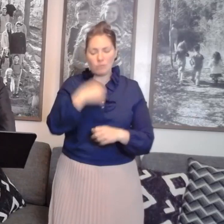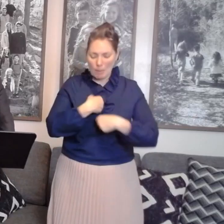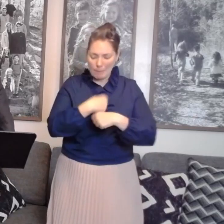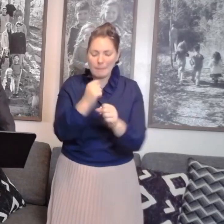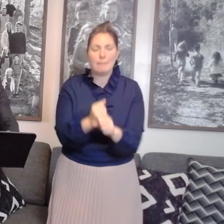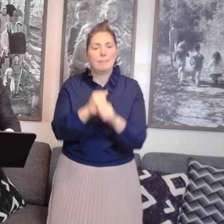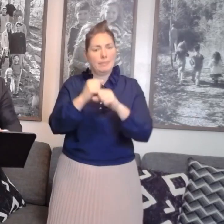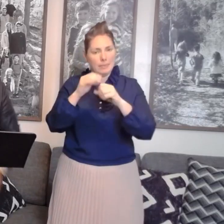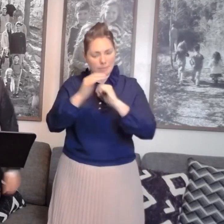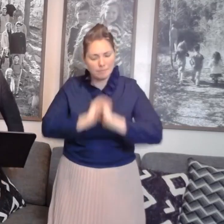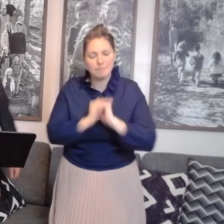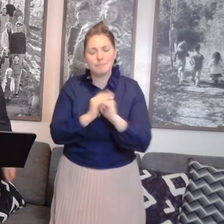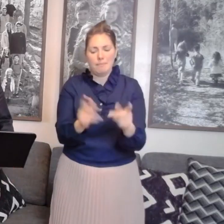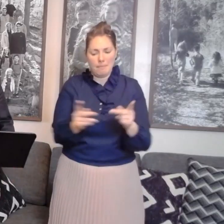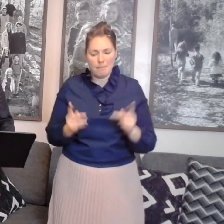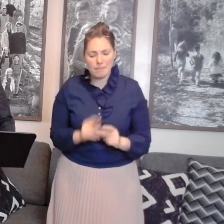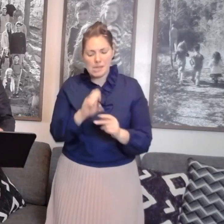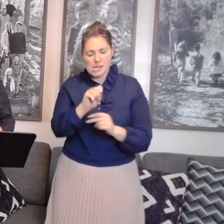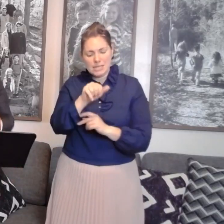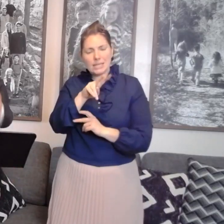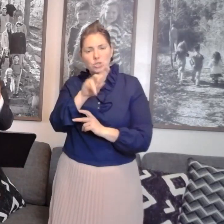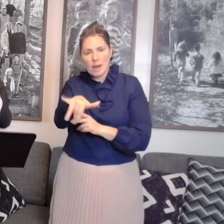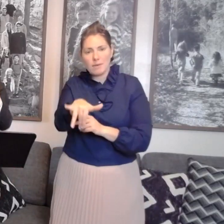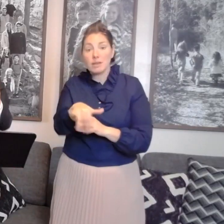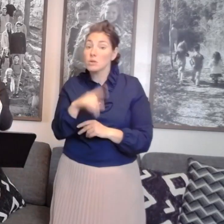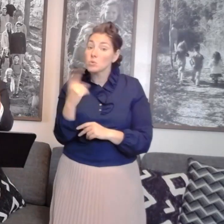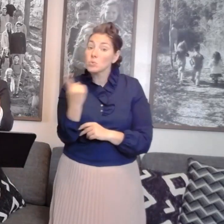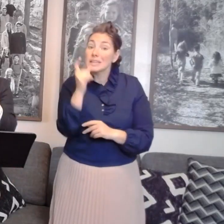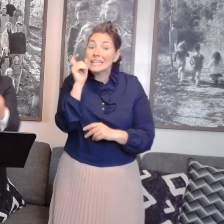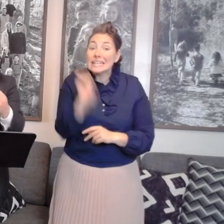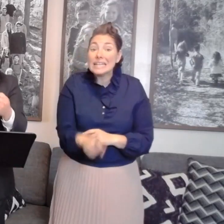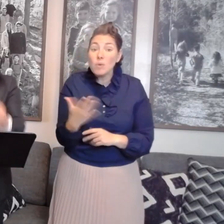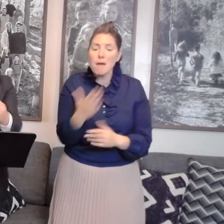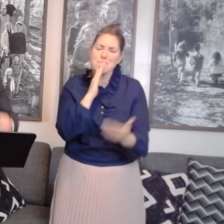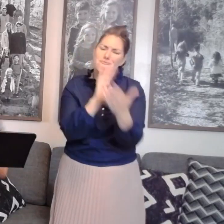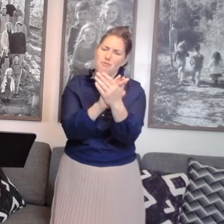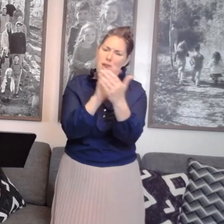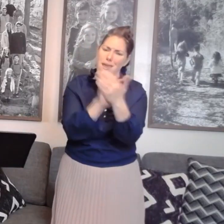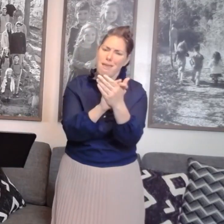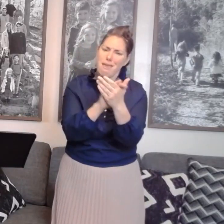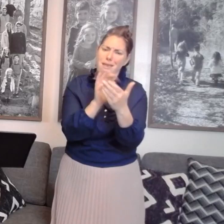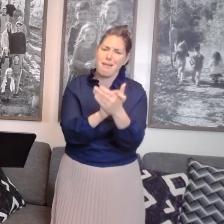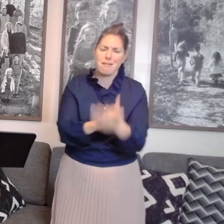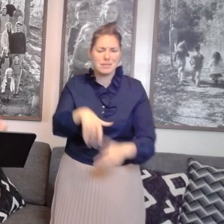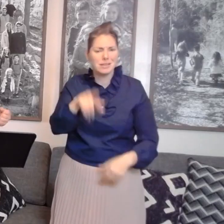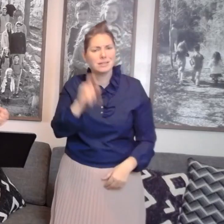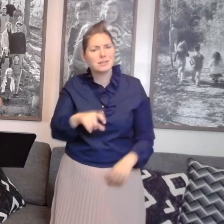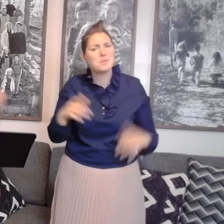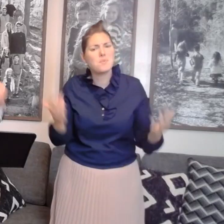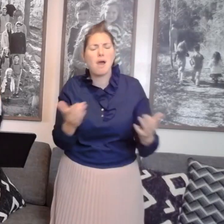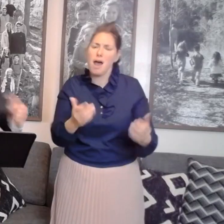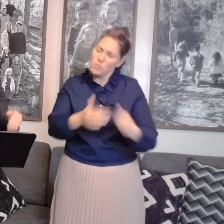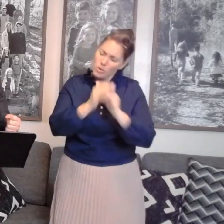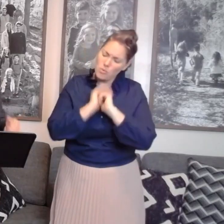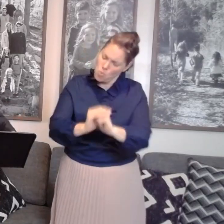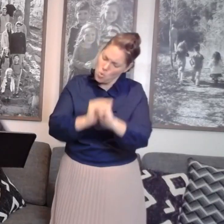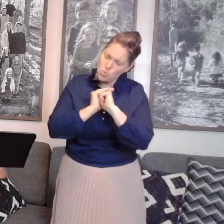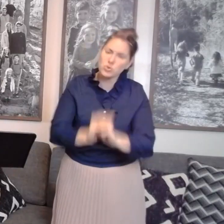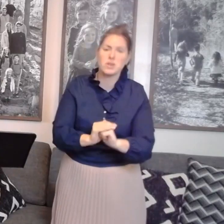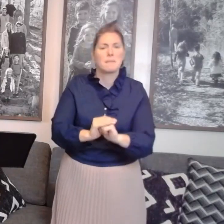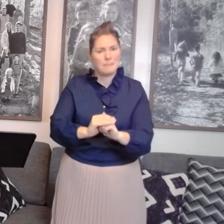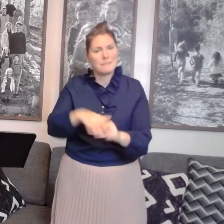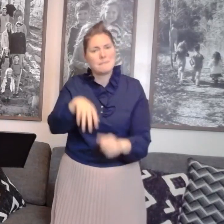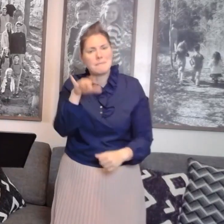a sanctuary. All you need is a little praise. All you need is a little worship.